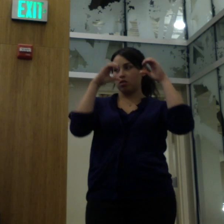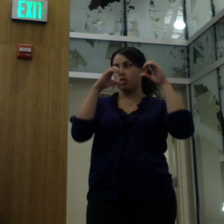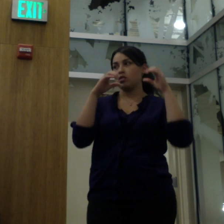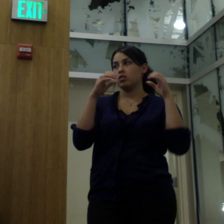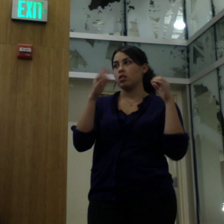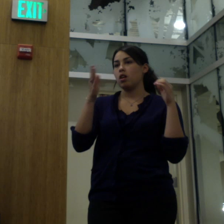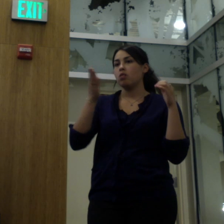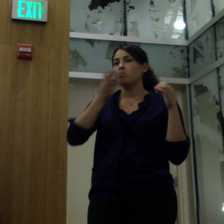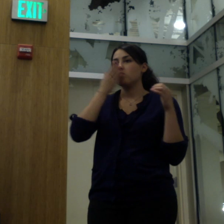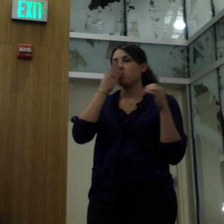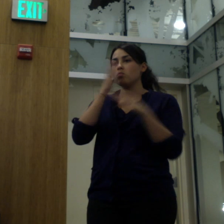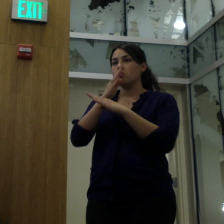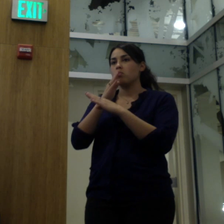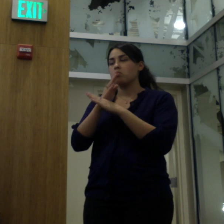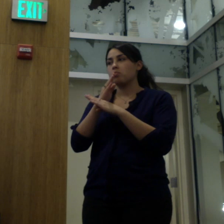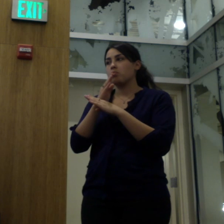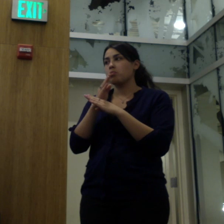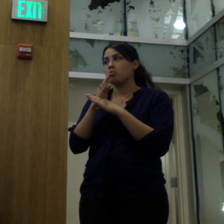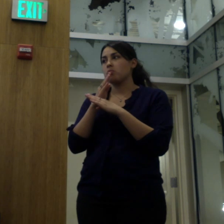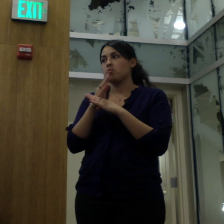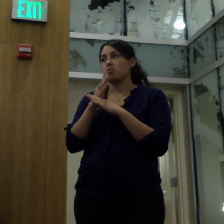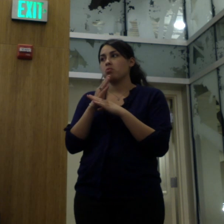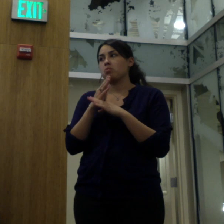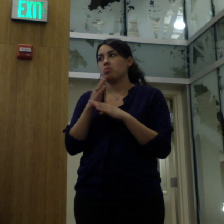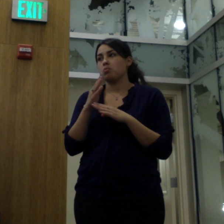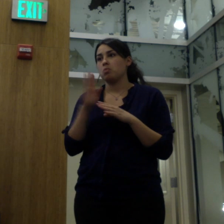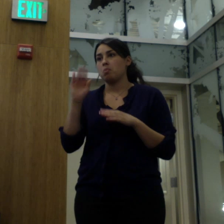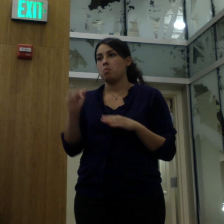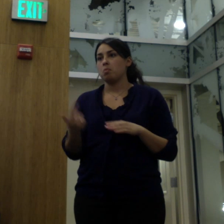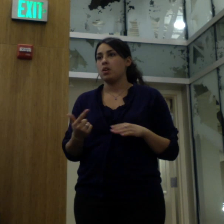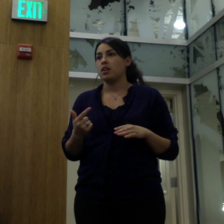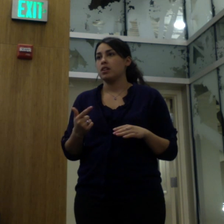odor-proof sacks. What may I use these for?